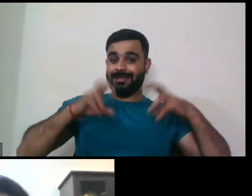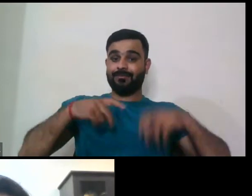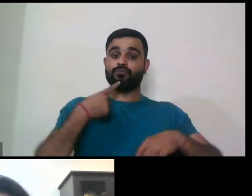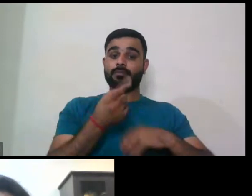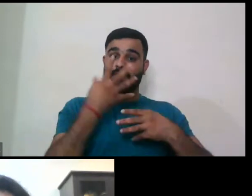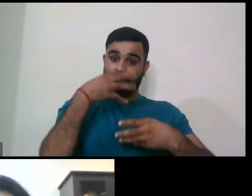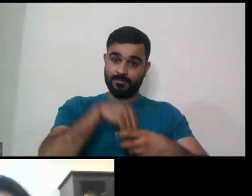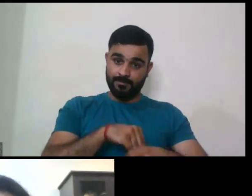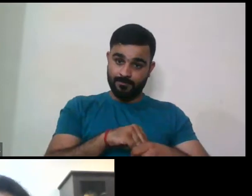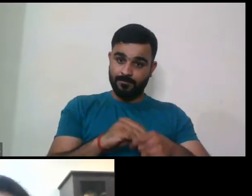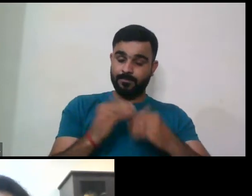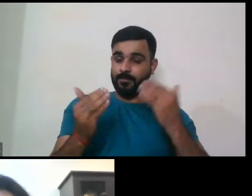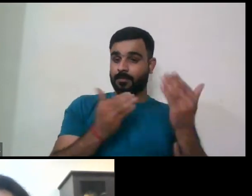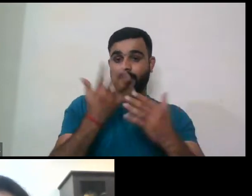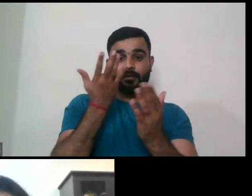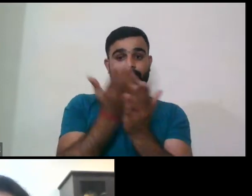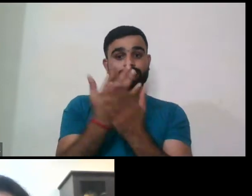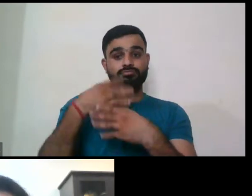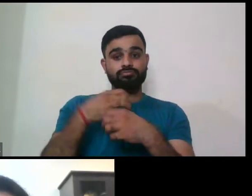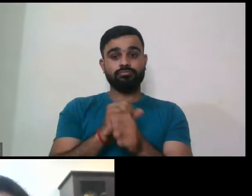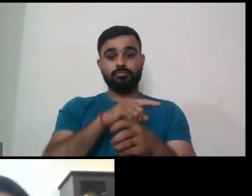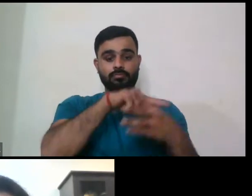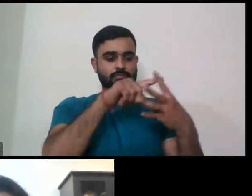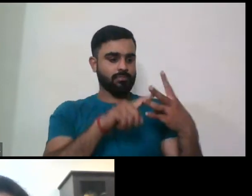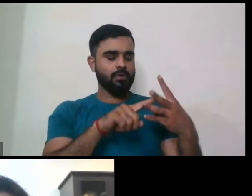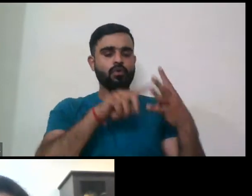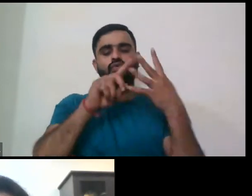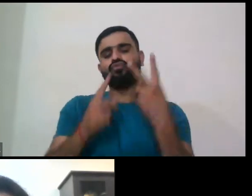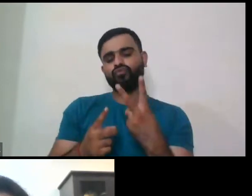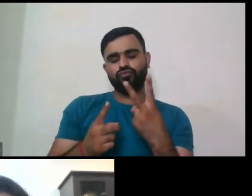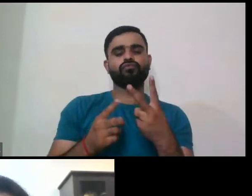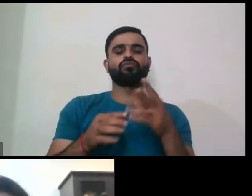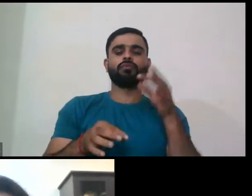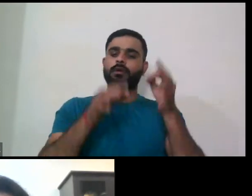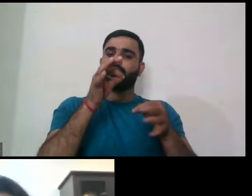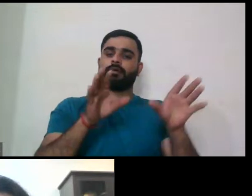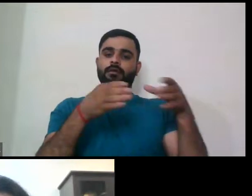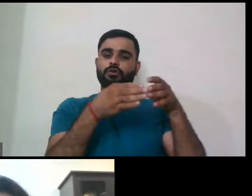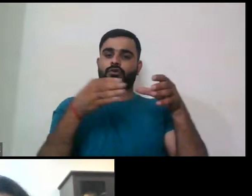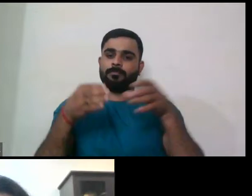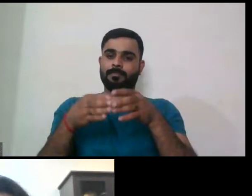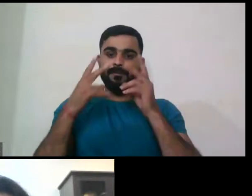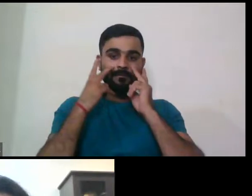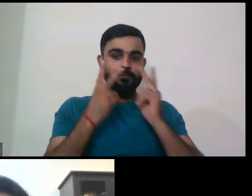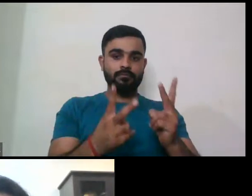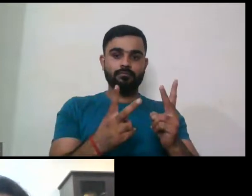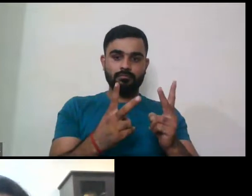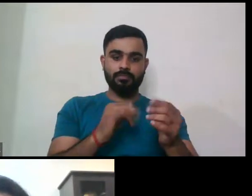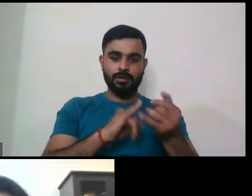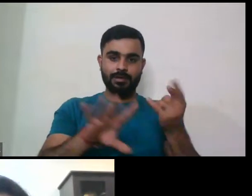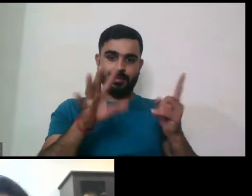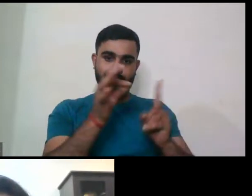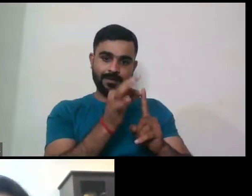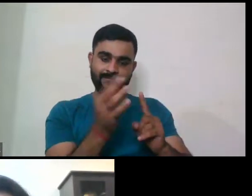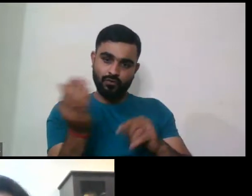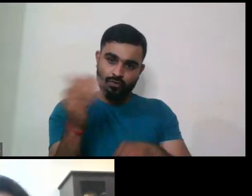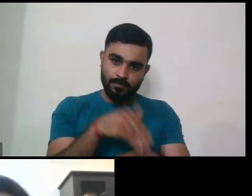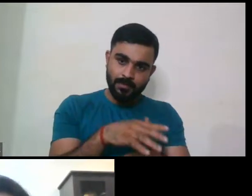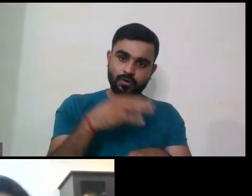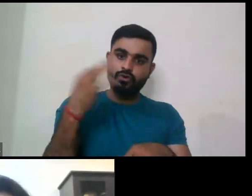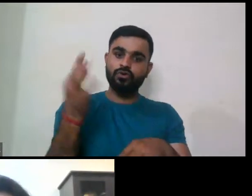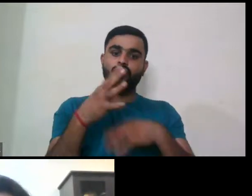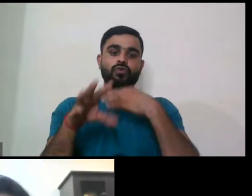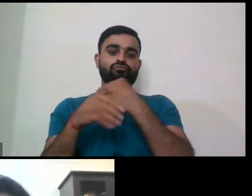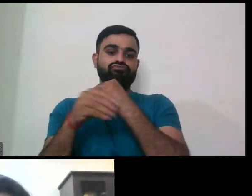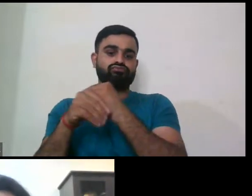but the composition can be fluid. A 3-judge bench or a 2-judge bench to look at the SLPs that are coming in or new admissions